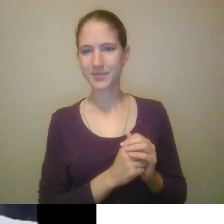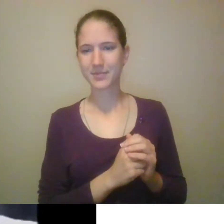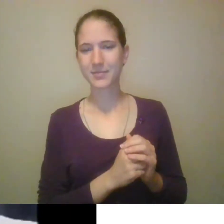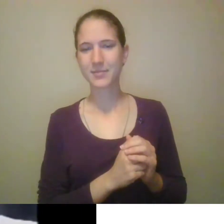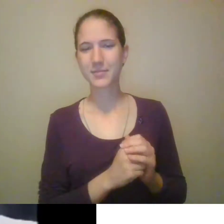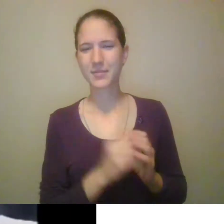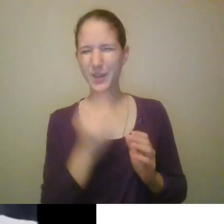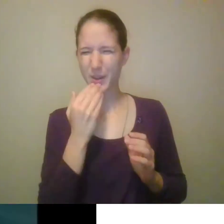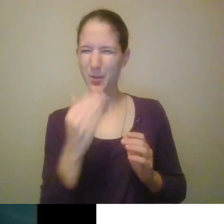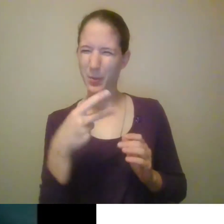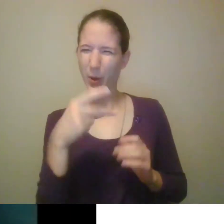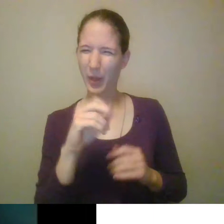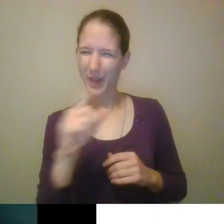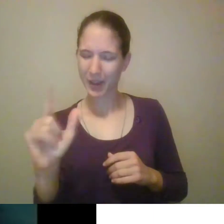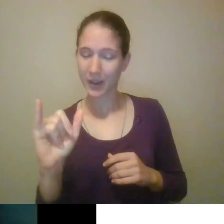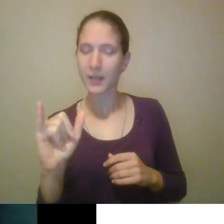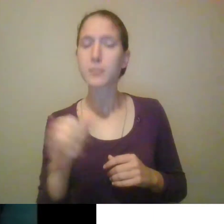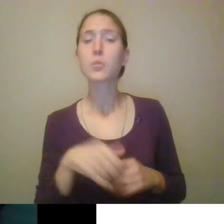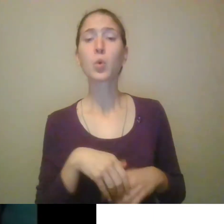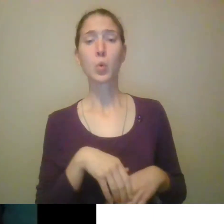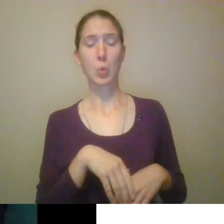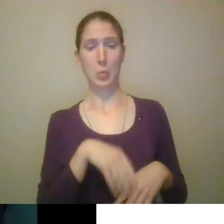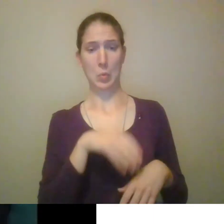Raw materials needed